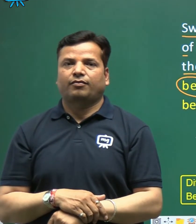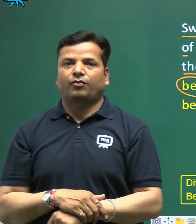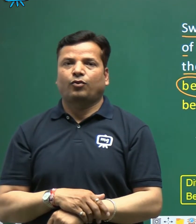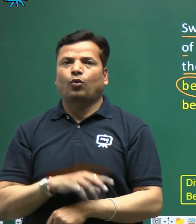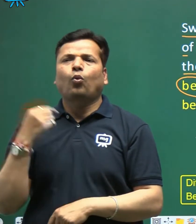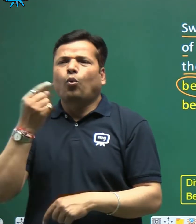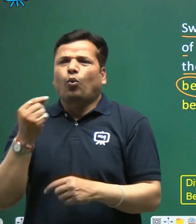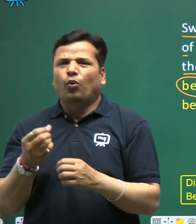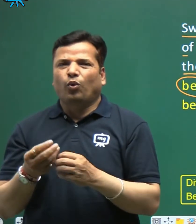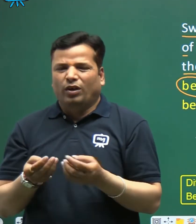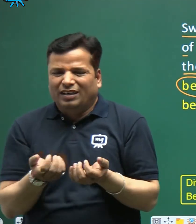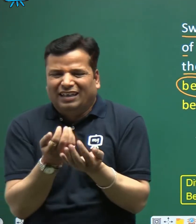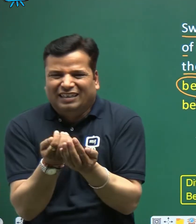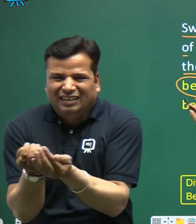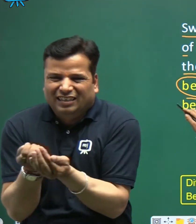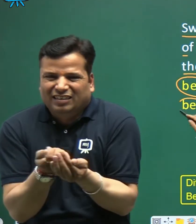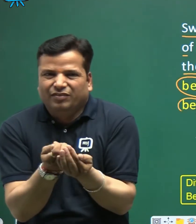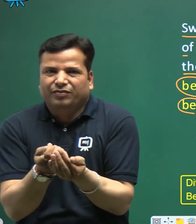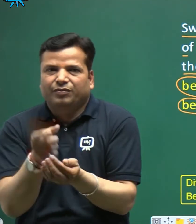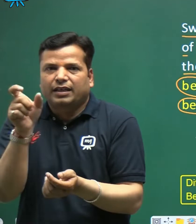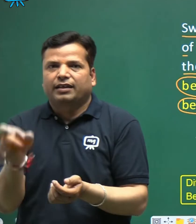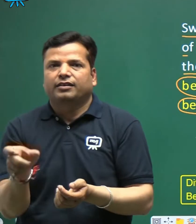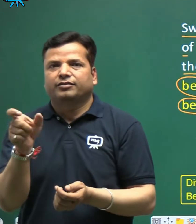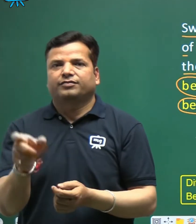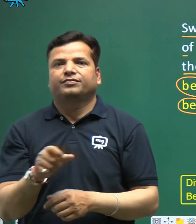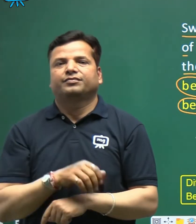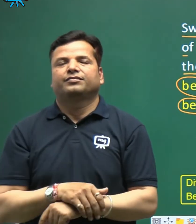while beggars